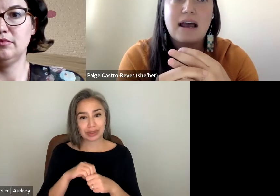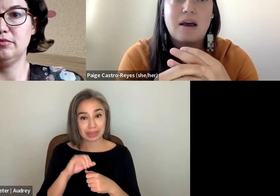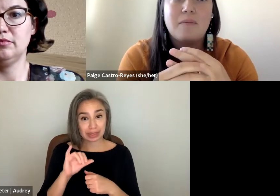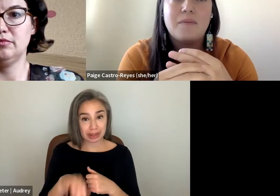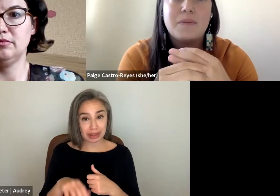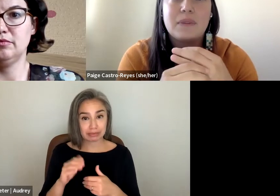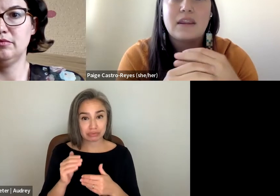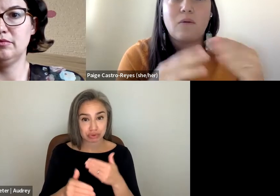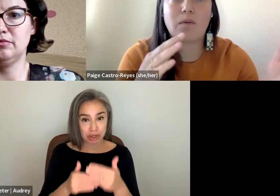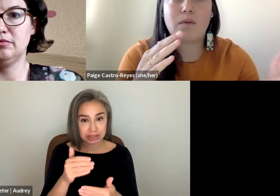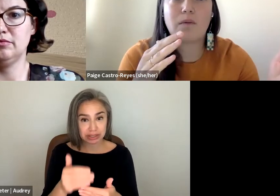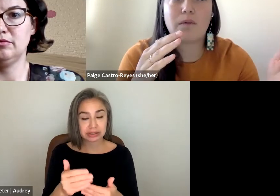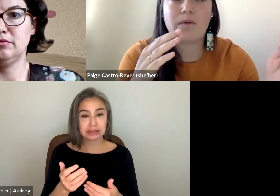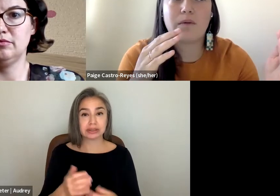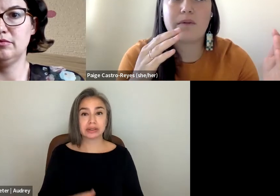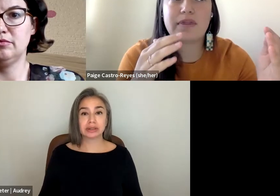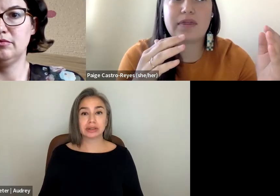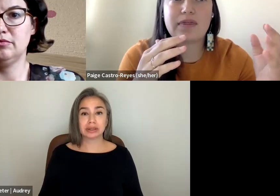process,